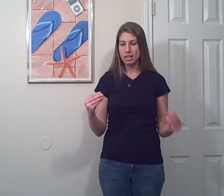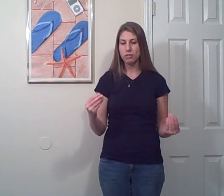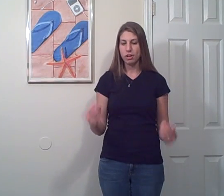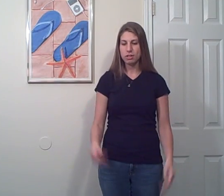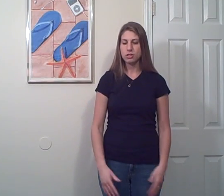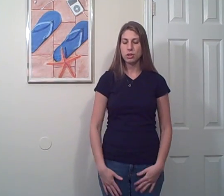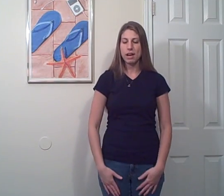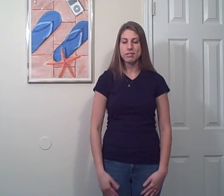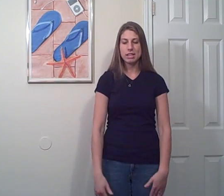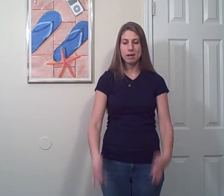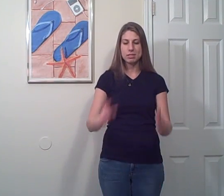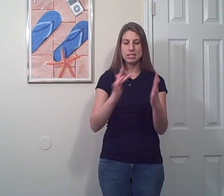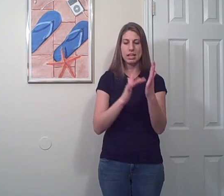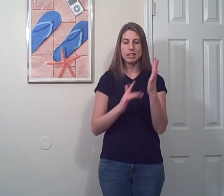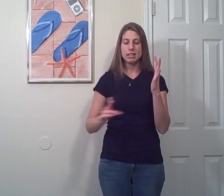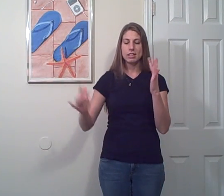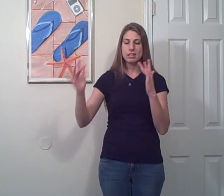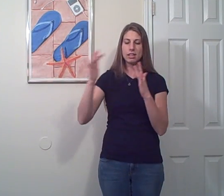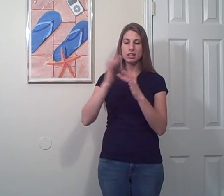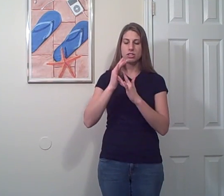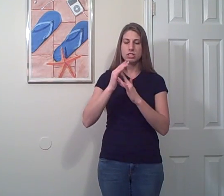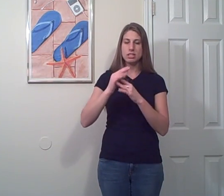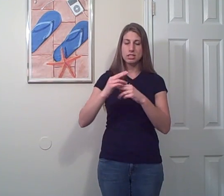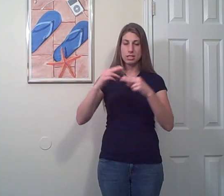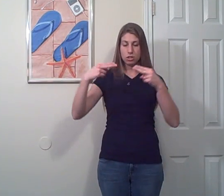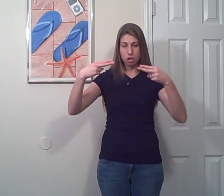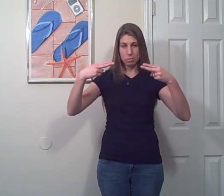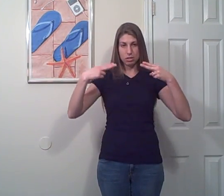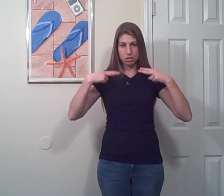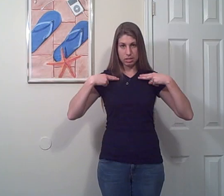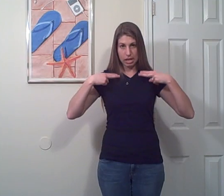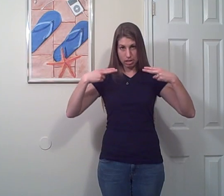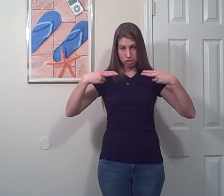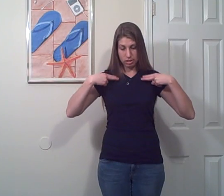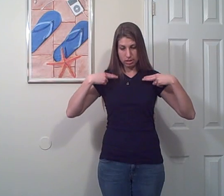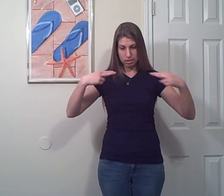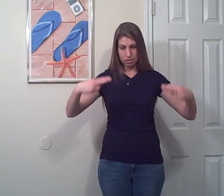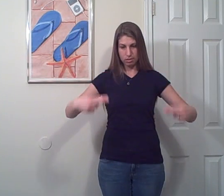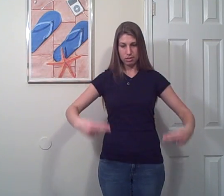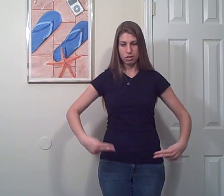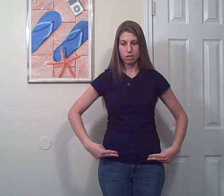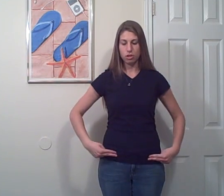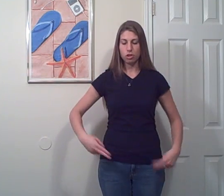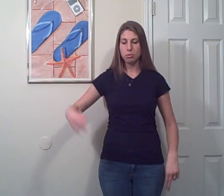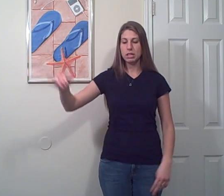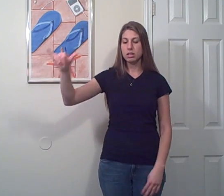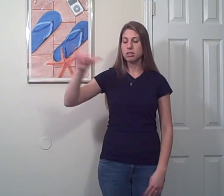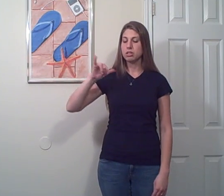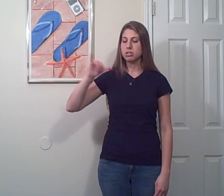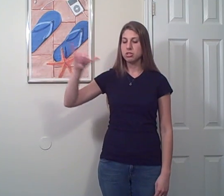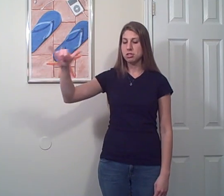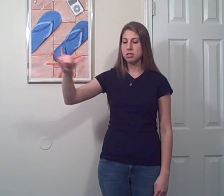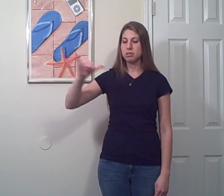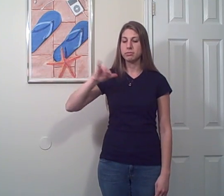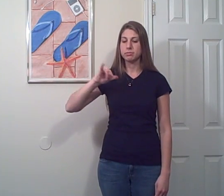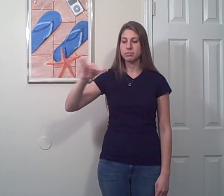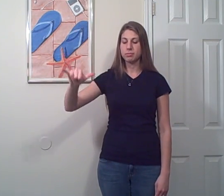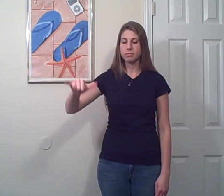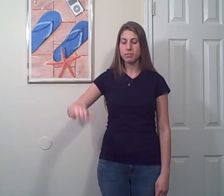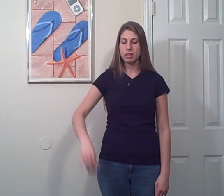of long, so you have time to say Jesus is human, just H's. Human too.